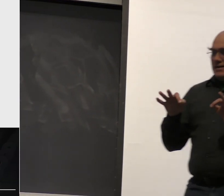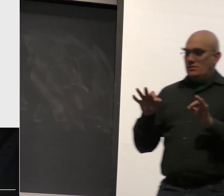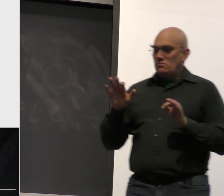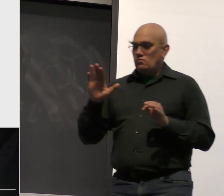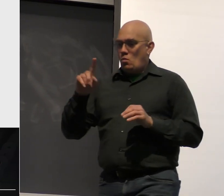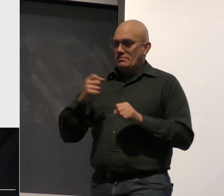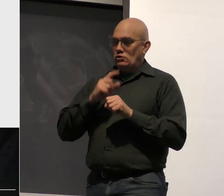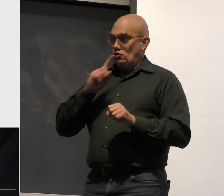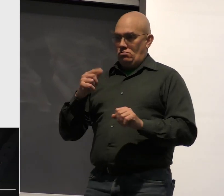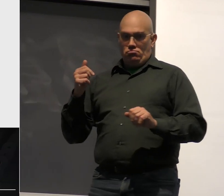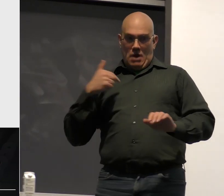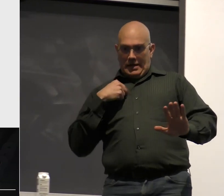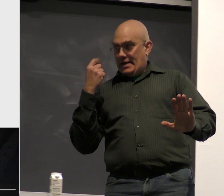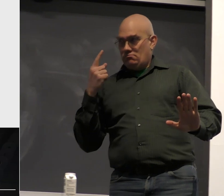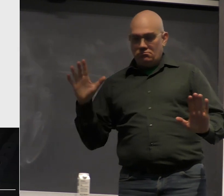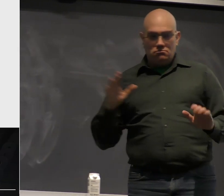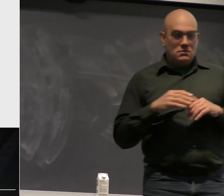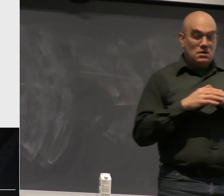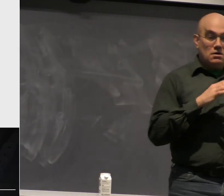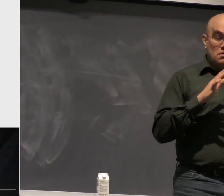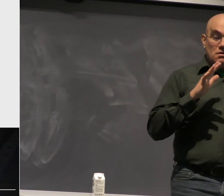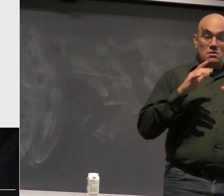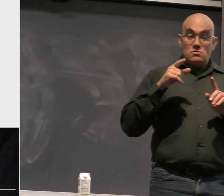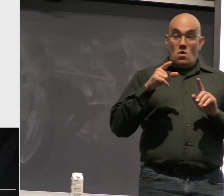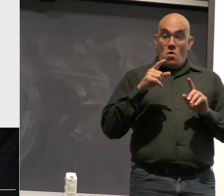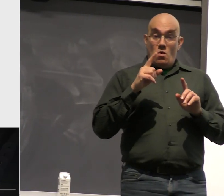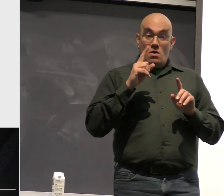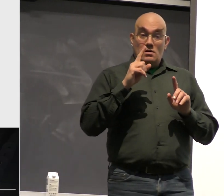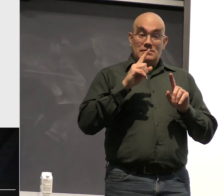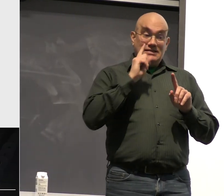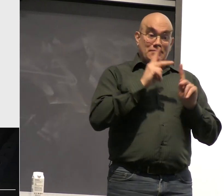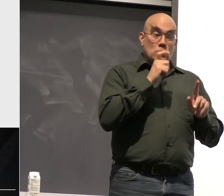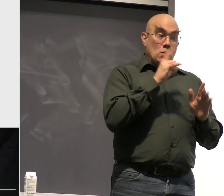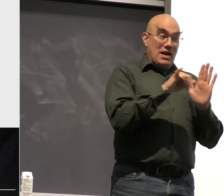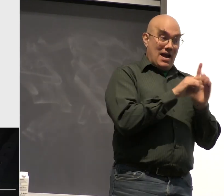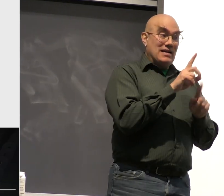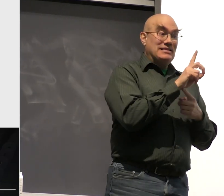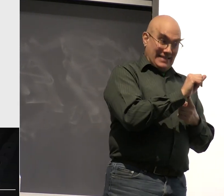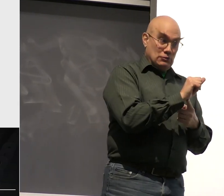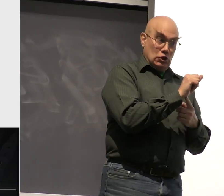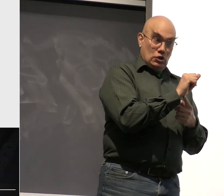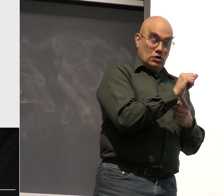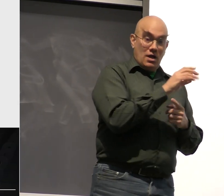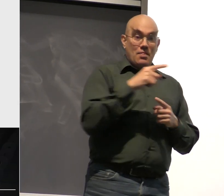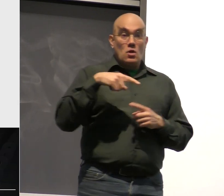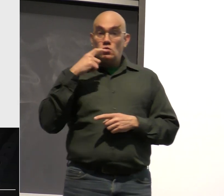Let me rephrase. Let me just rephrase your question to make sure that I understand you correctly. You're asking deaf people who identify as